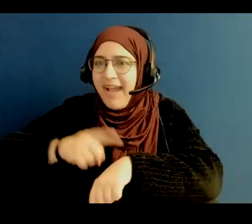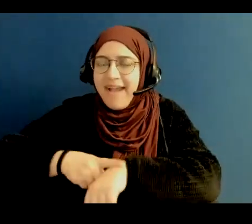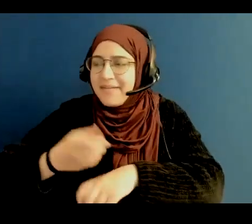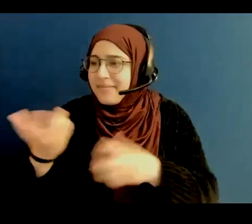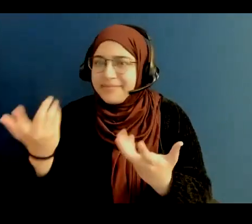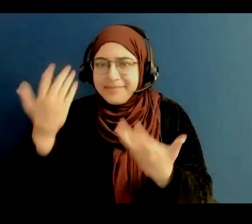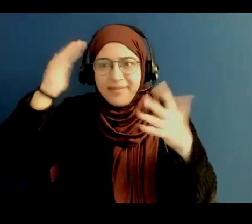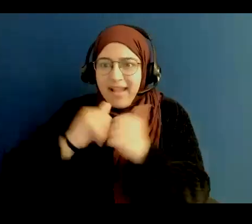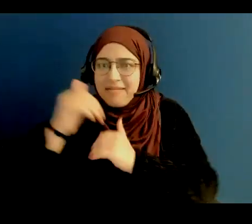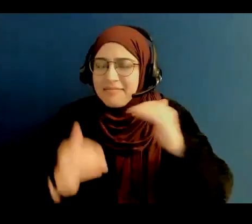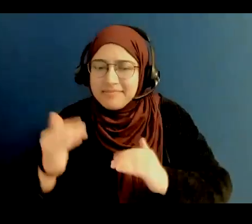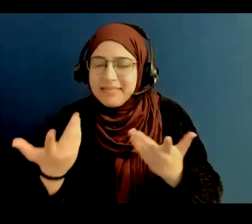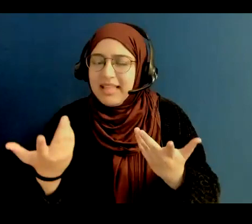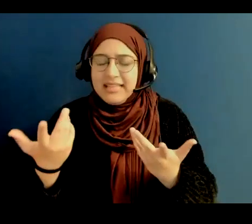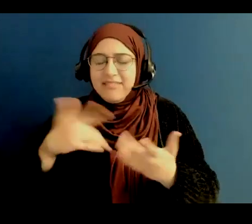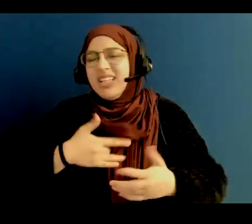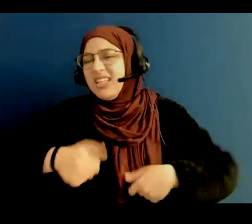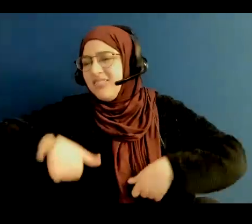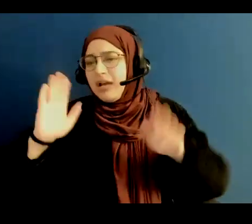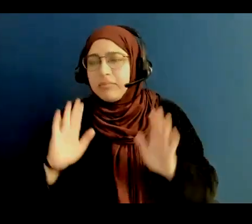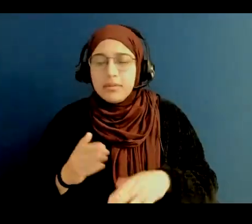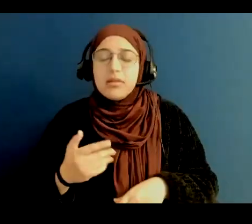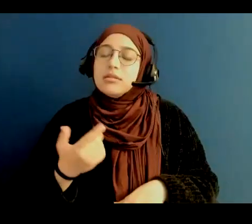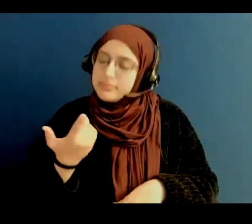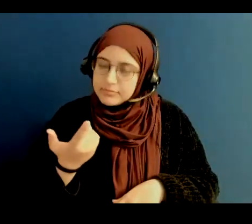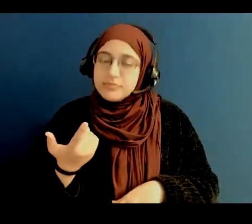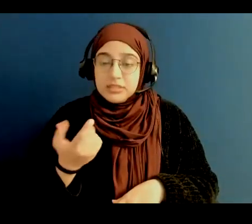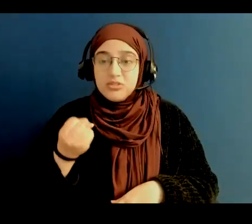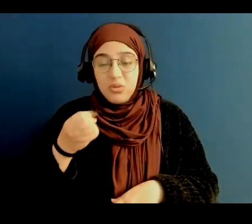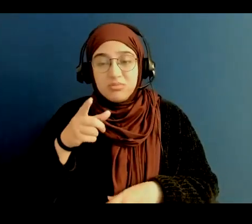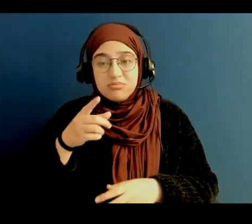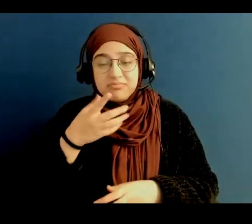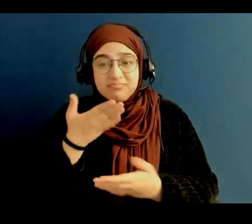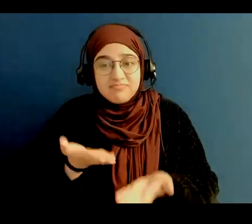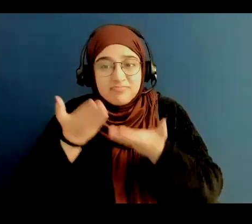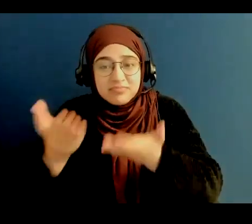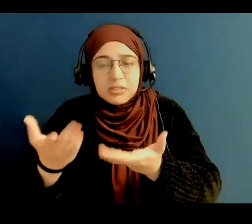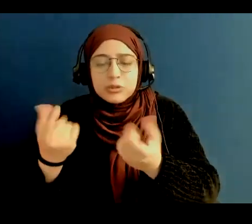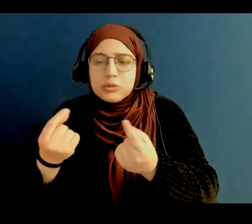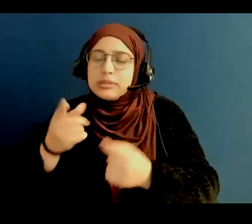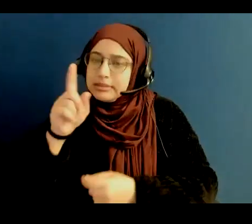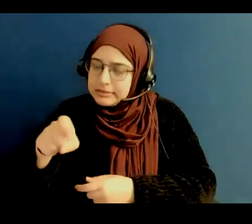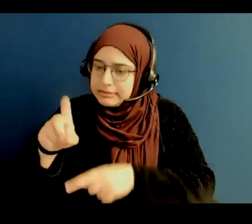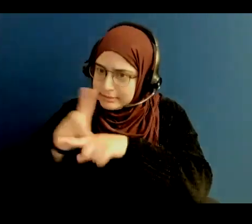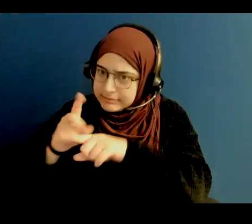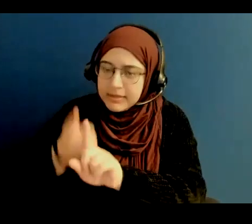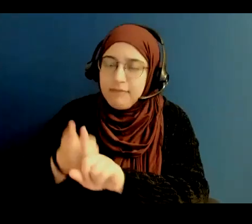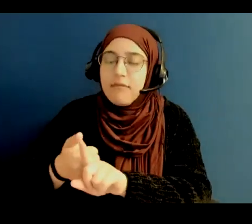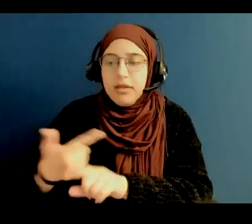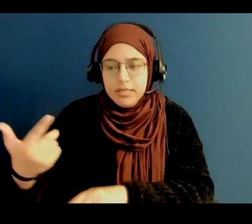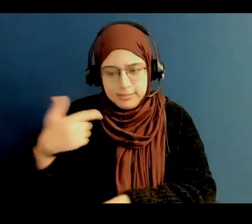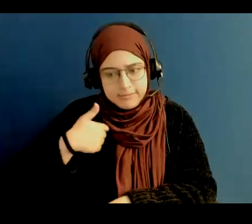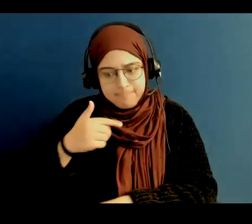say, every week, this is how much I must do. And you need somebody to perhaps hold you accountable for it. That's why friends are